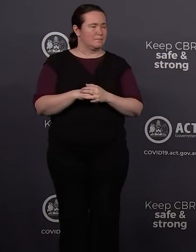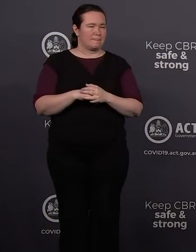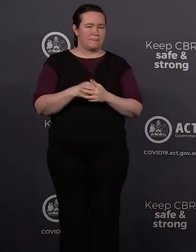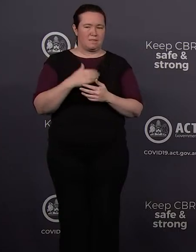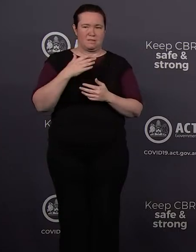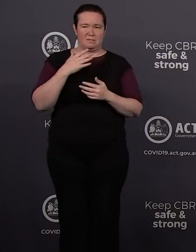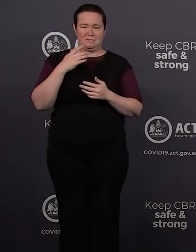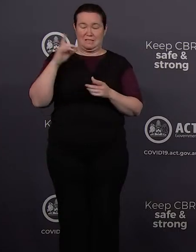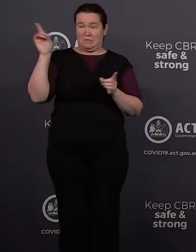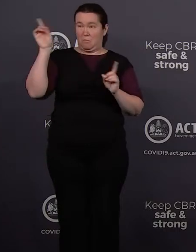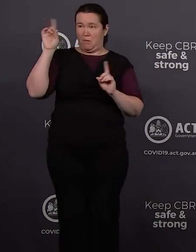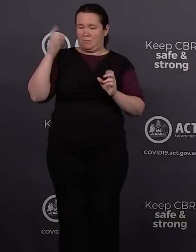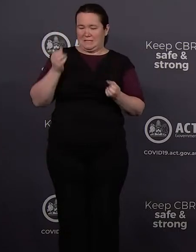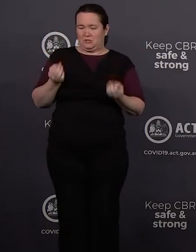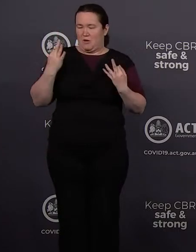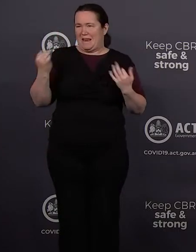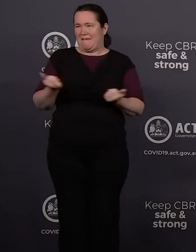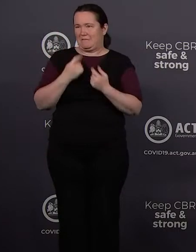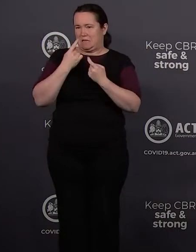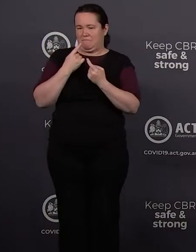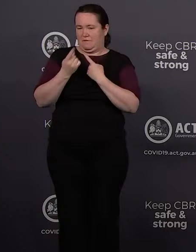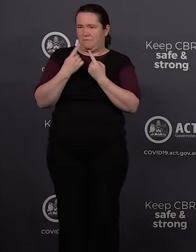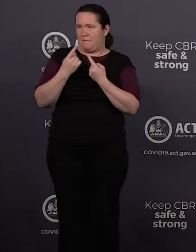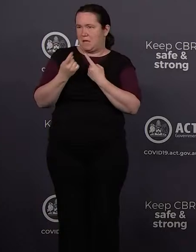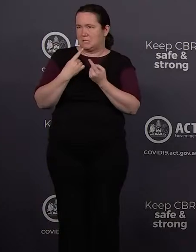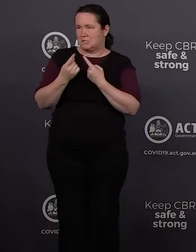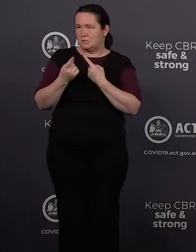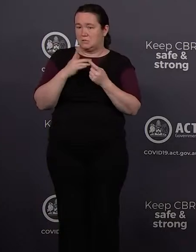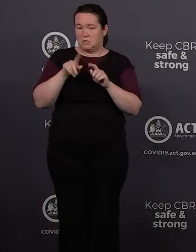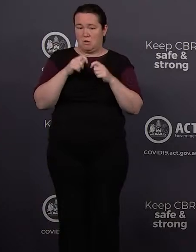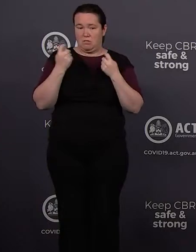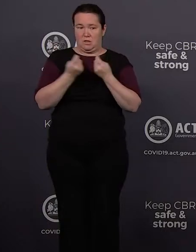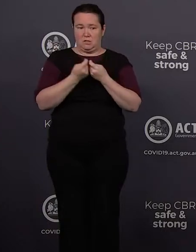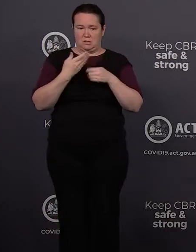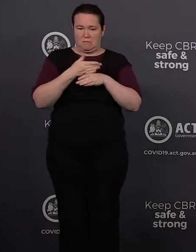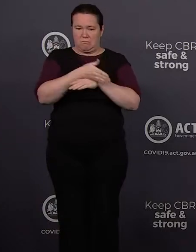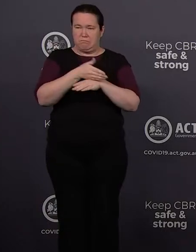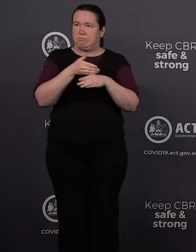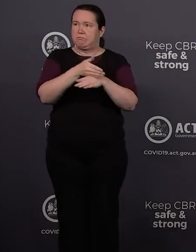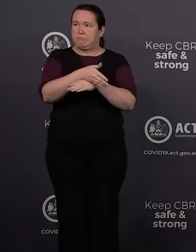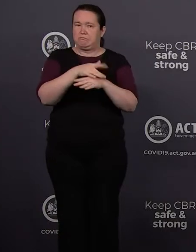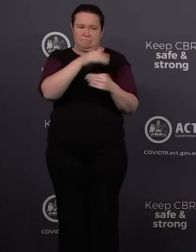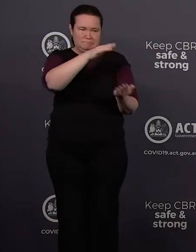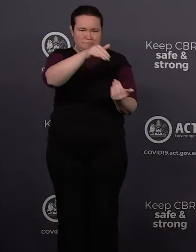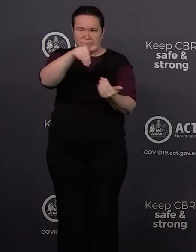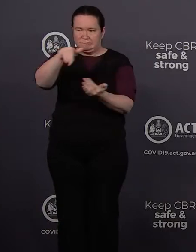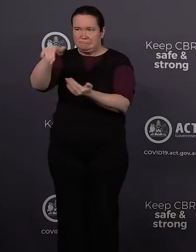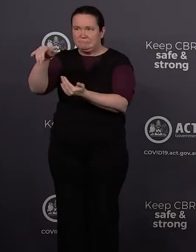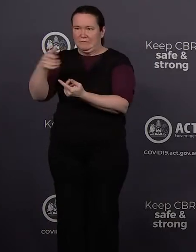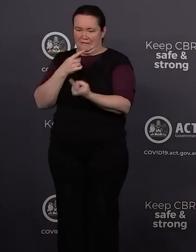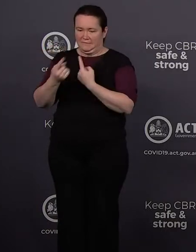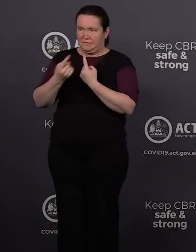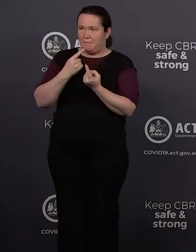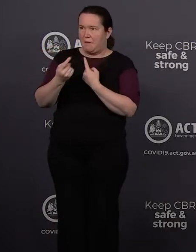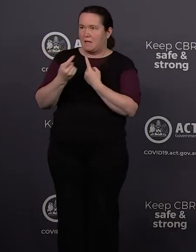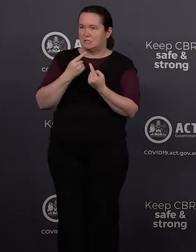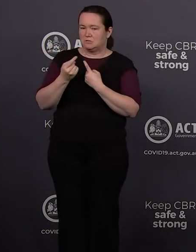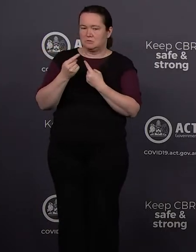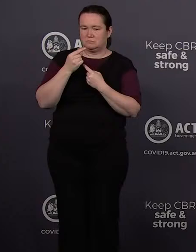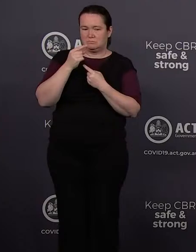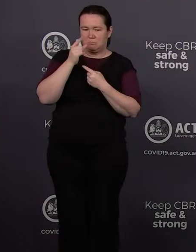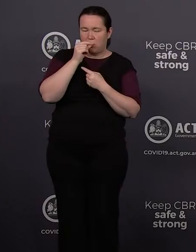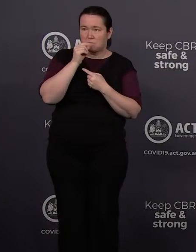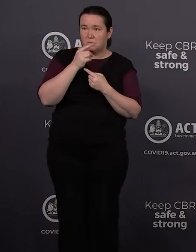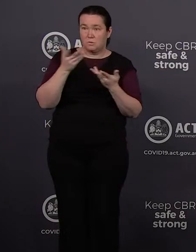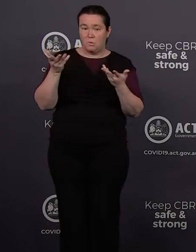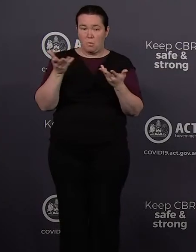have enough information on which to make that assessment. The teams are working very hard to collect as much information as they can about